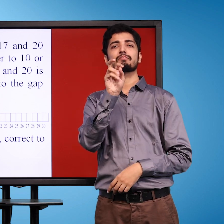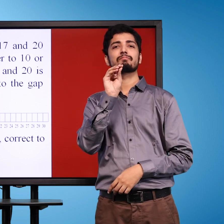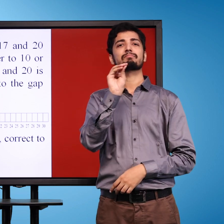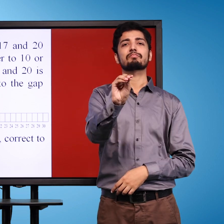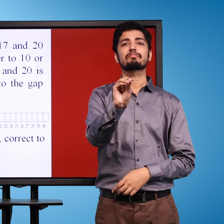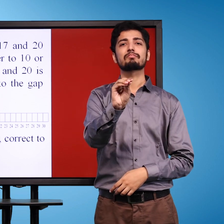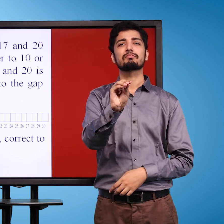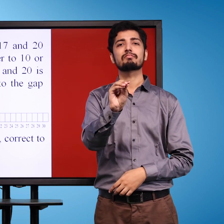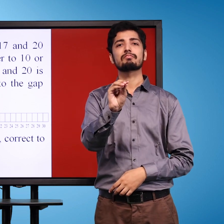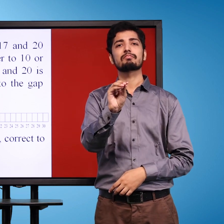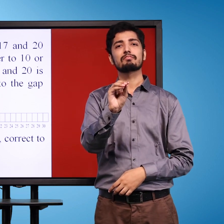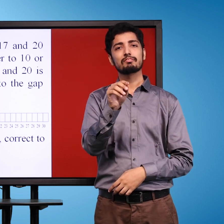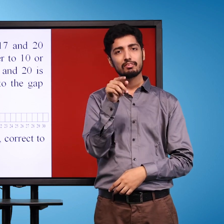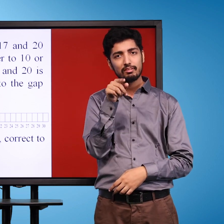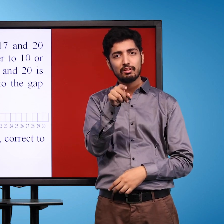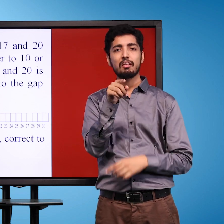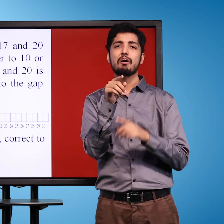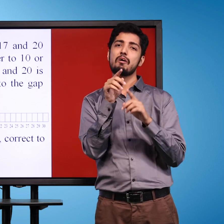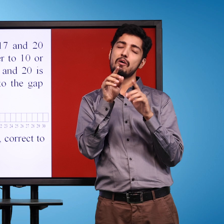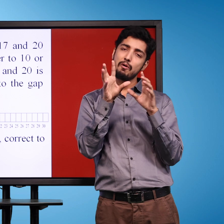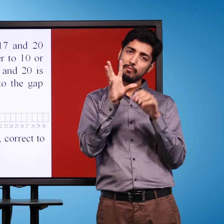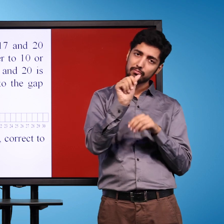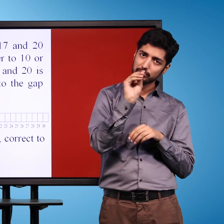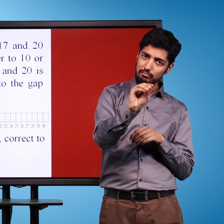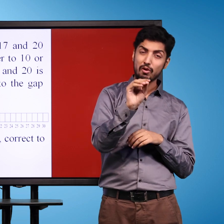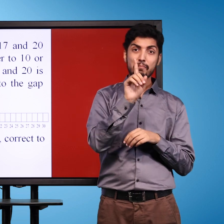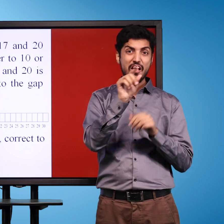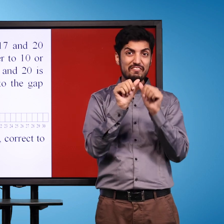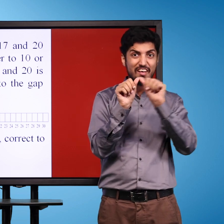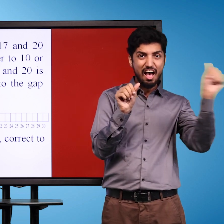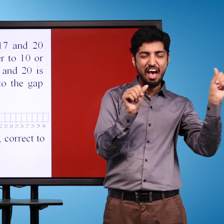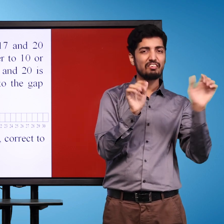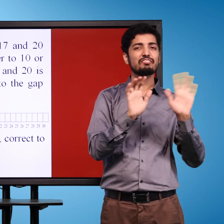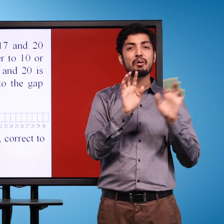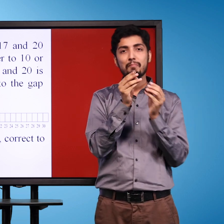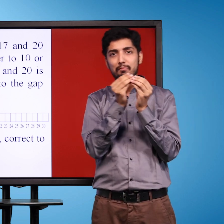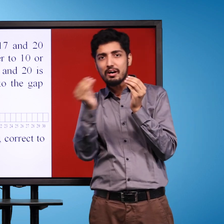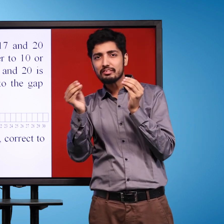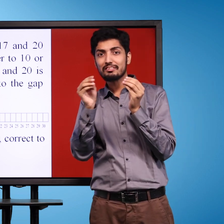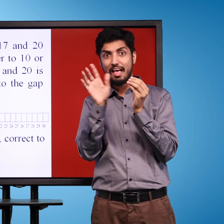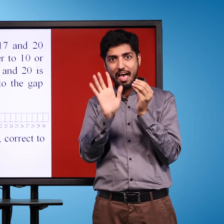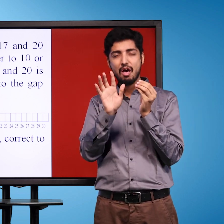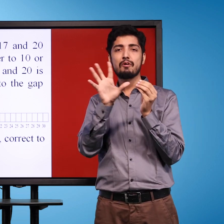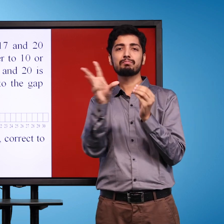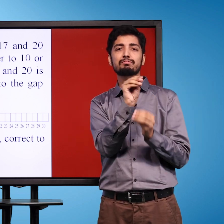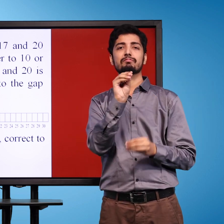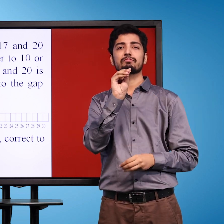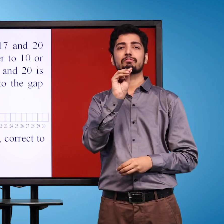been highlighted. So, we round off 17 as 20, correct to